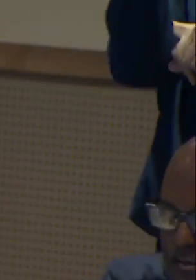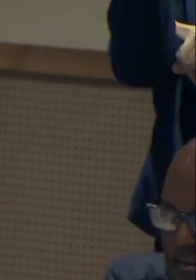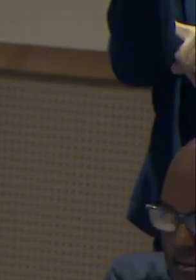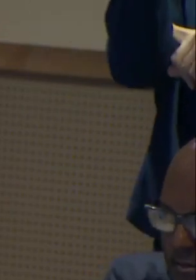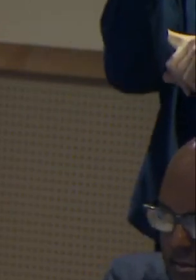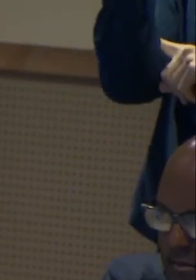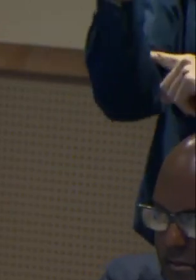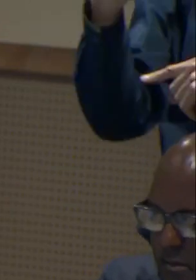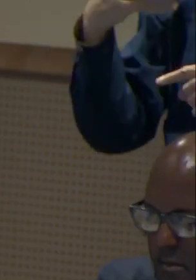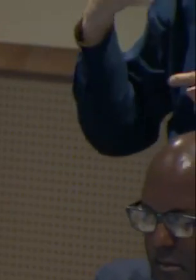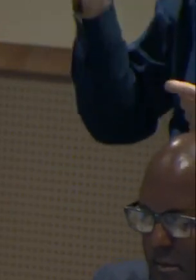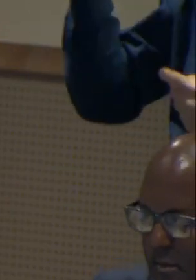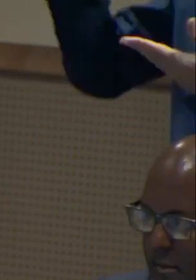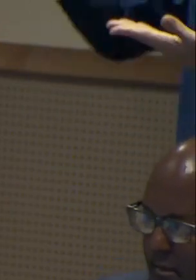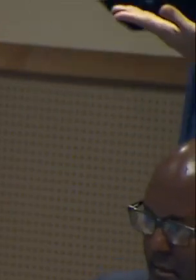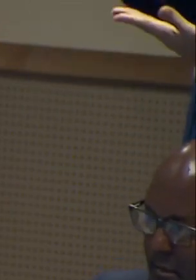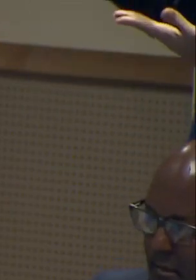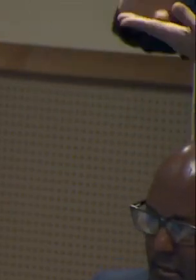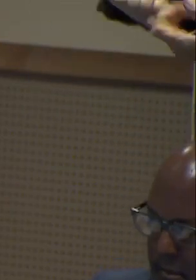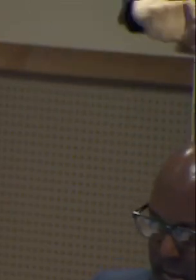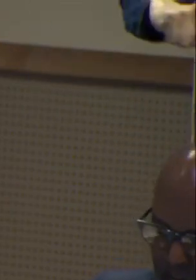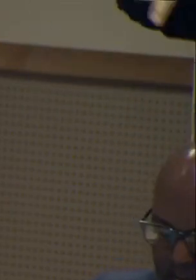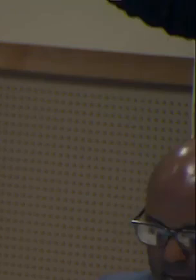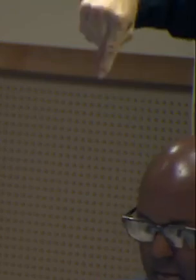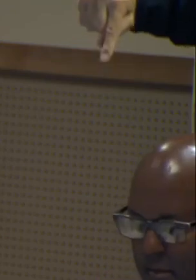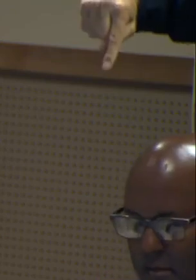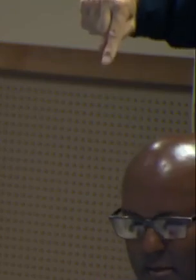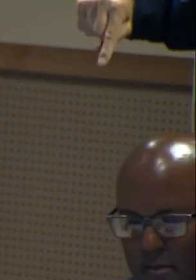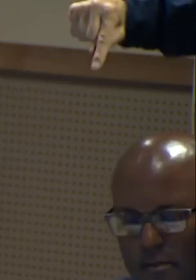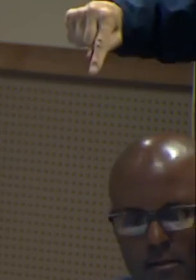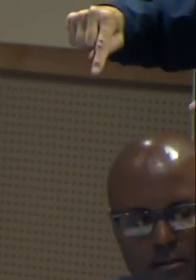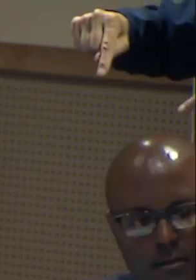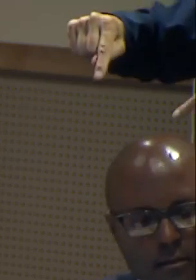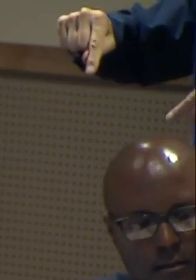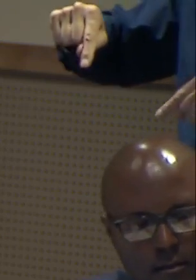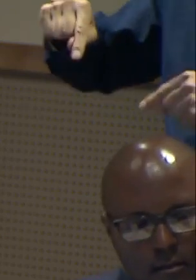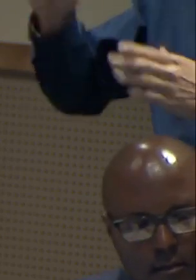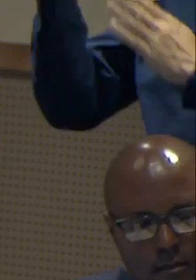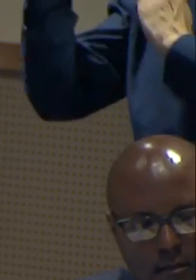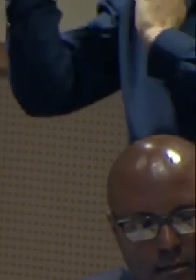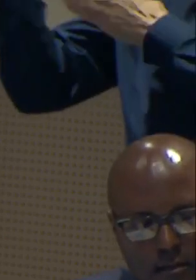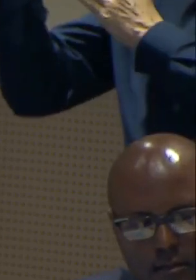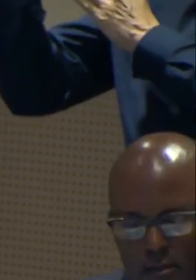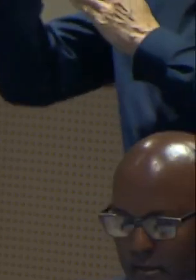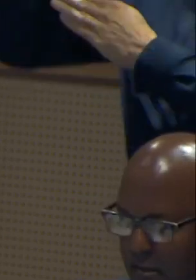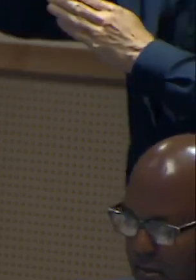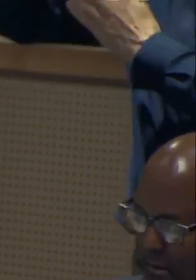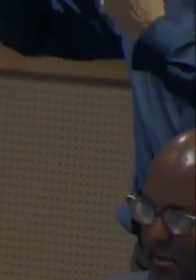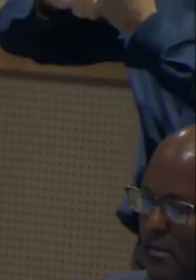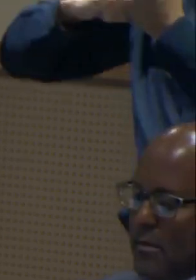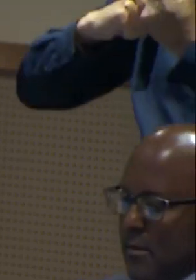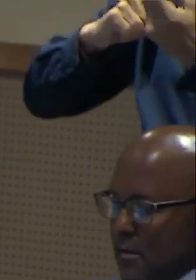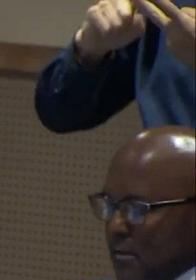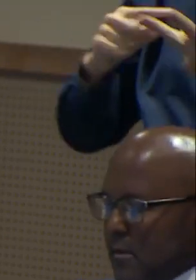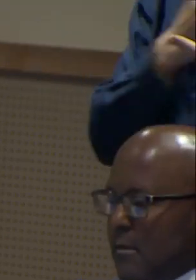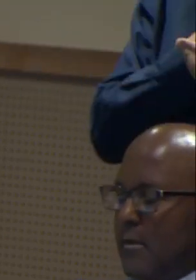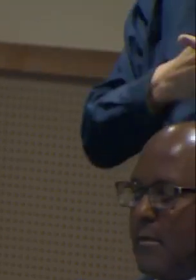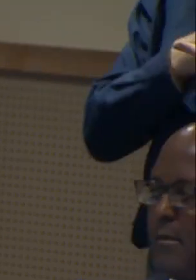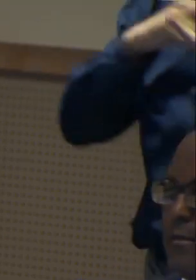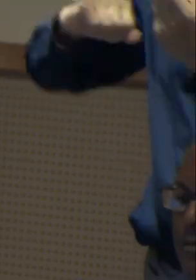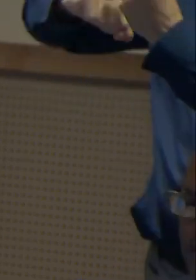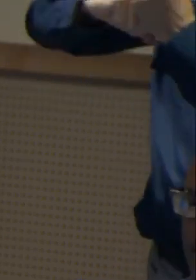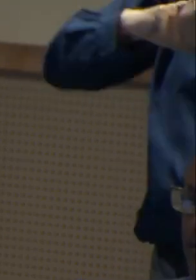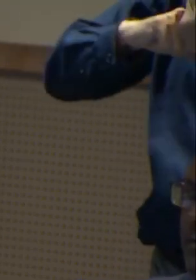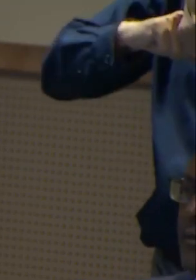Permanent Mission of the Bahamas, alongside the Permanent Mission of Malta to the United Nations, with the collaboration of